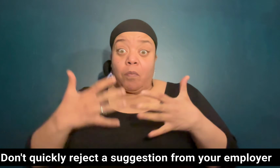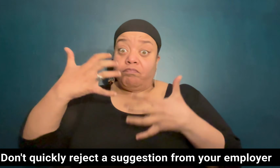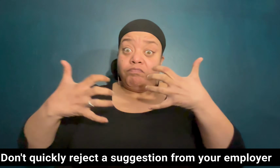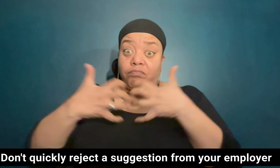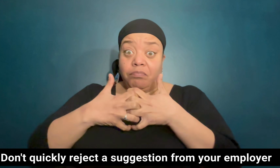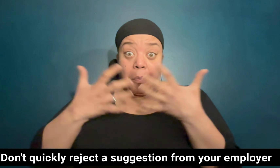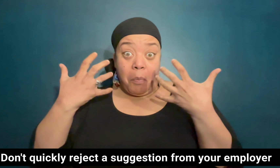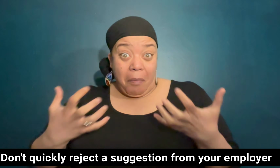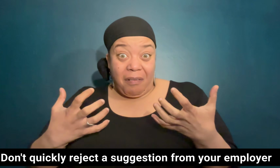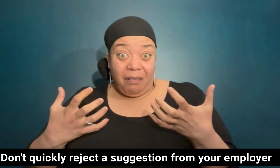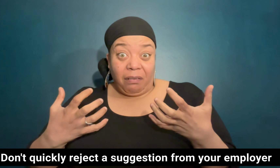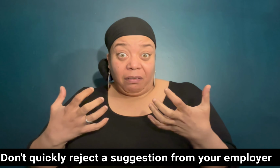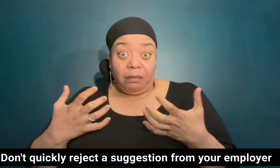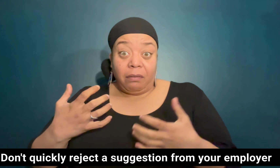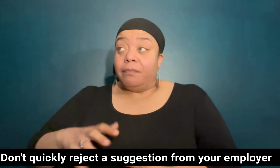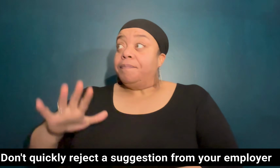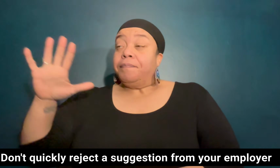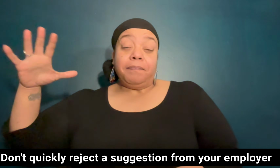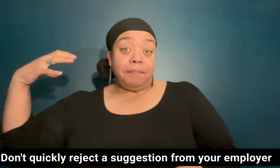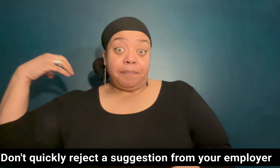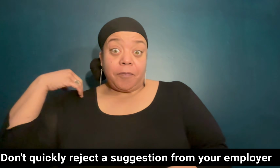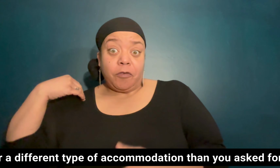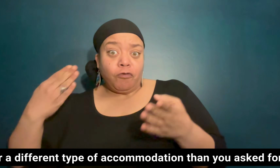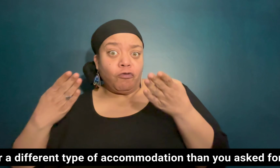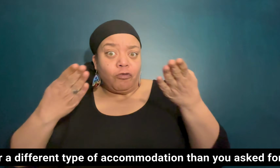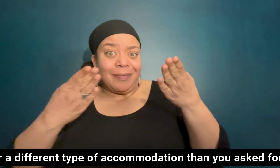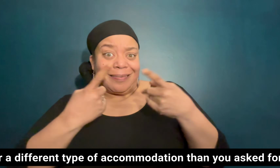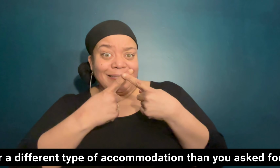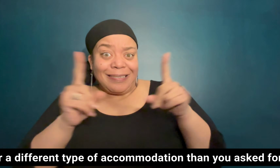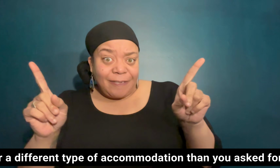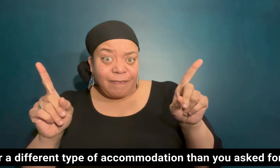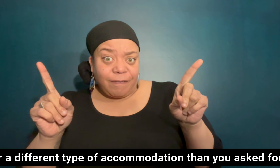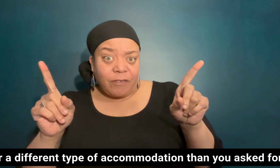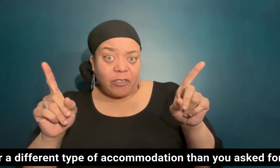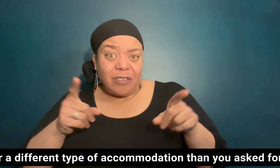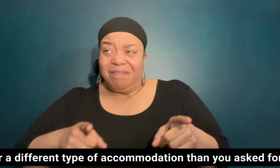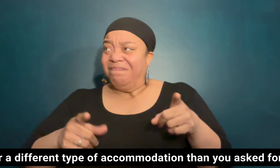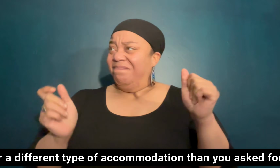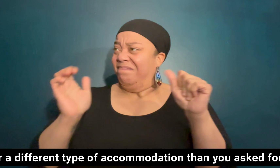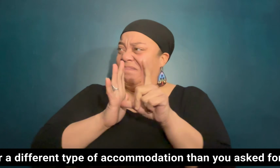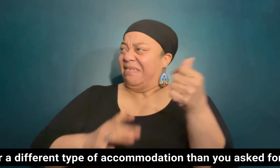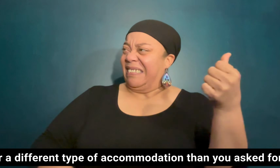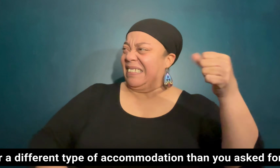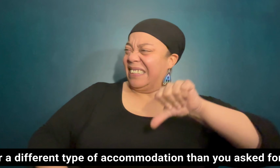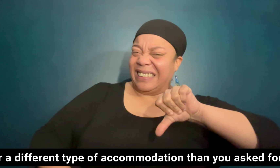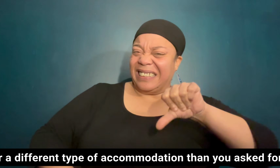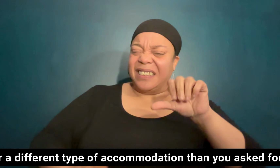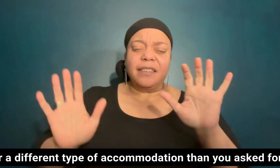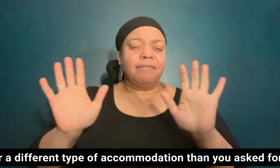Don't quickly reject a suggestion from your employer for a different type of accommodation than you asked for.